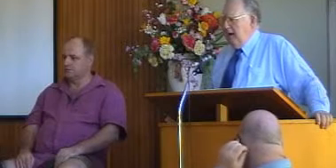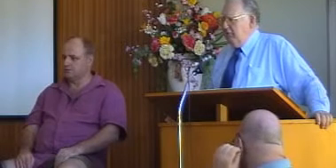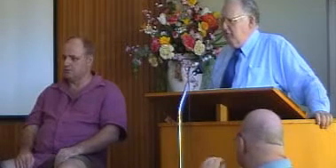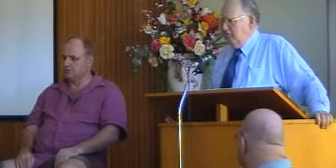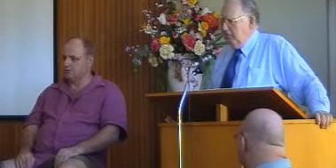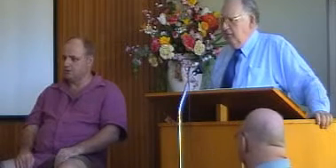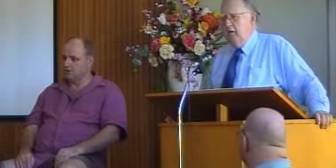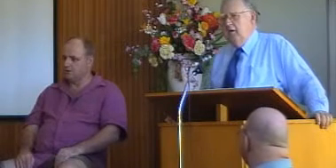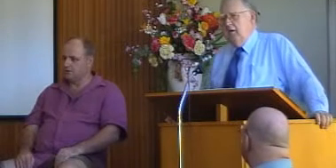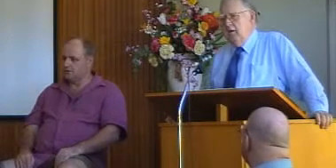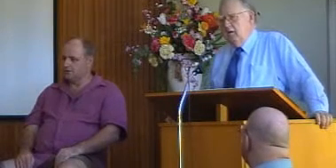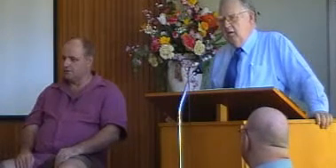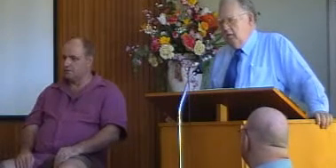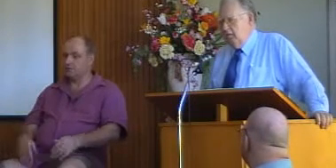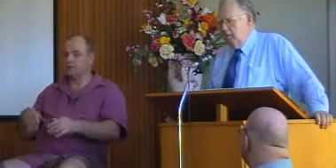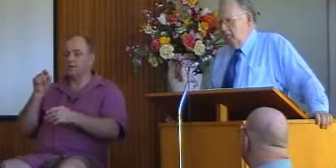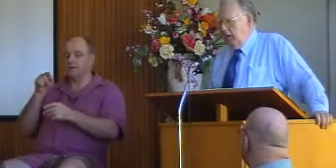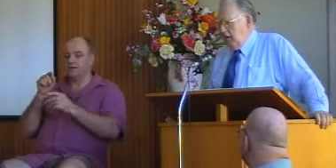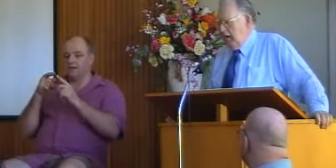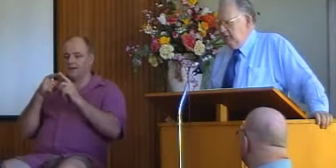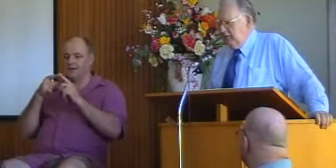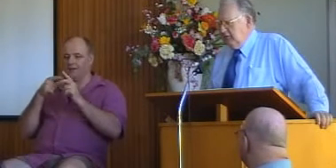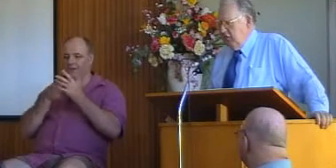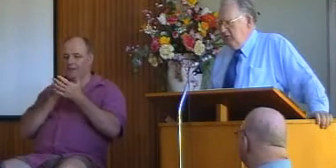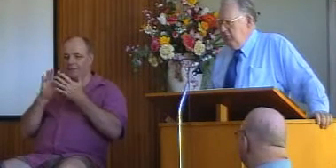of Marxism, from